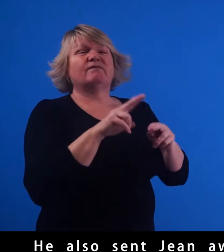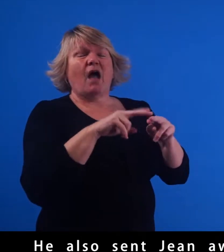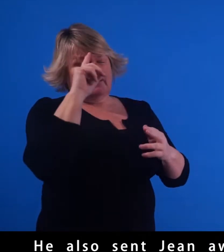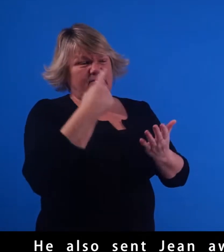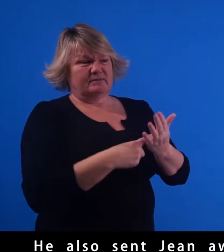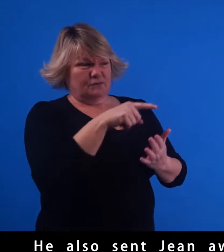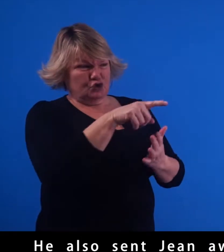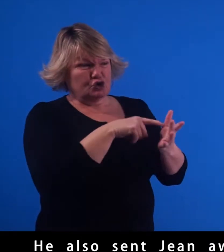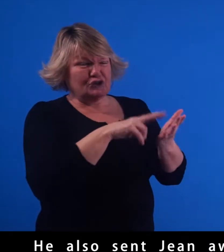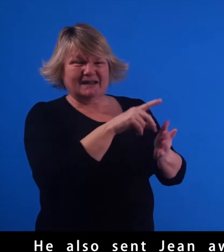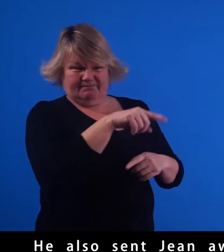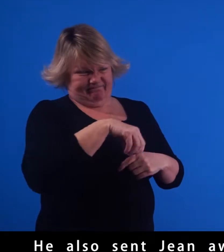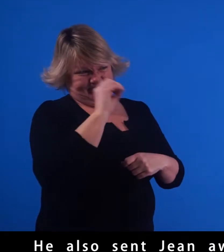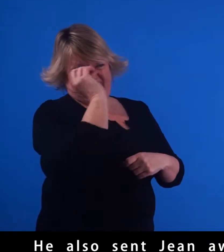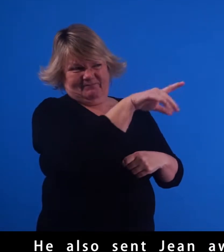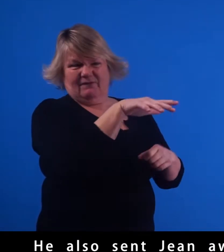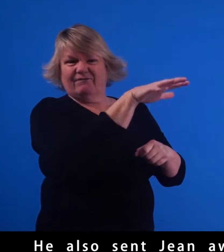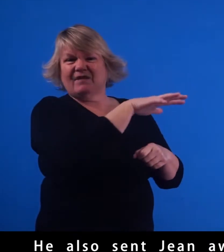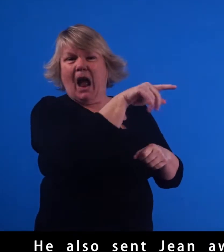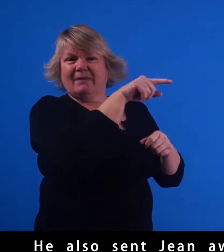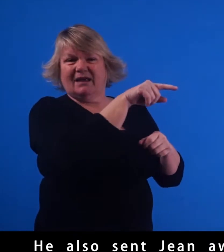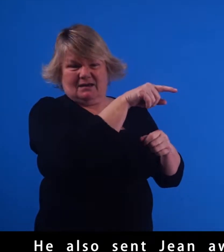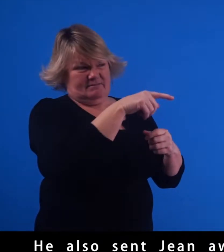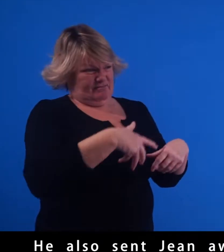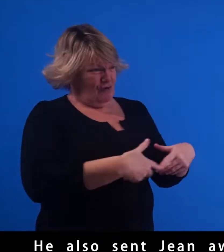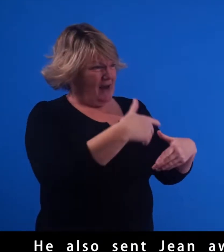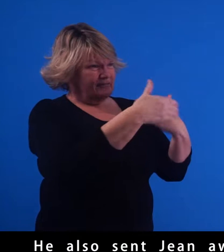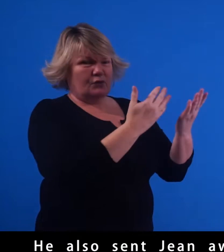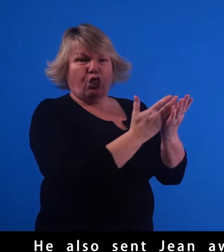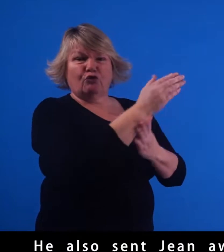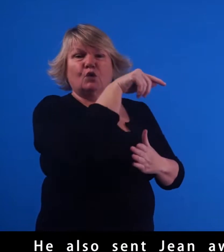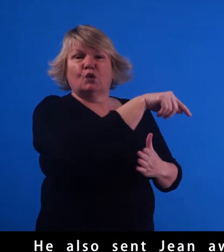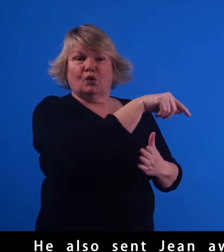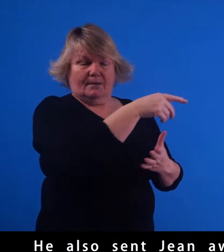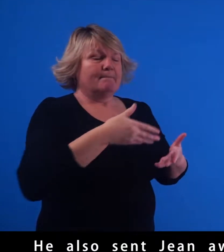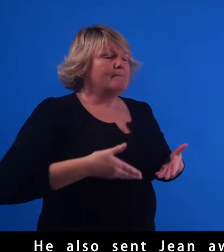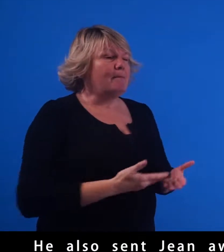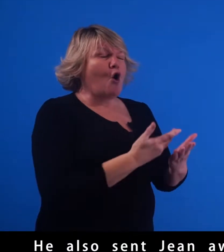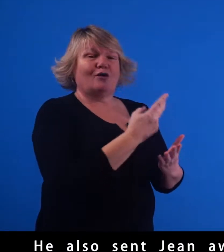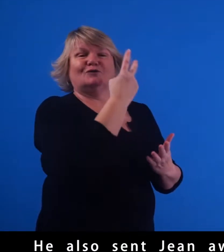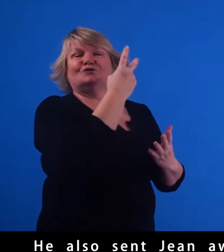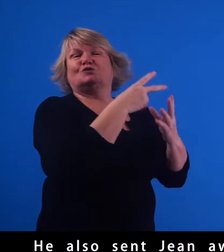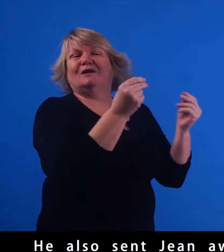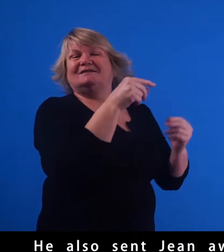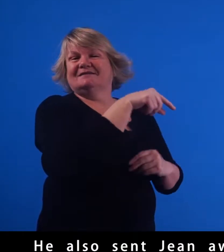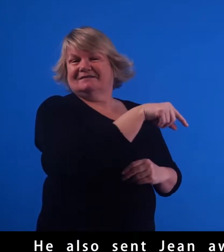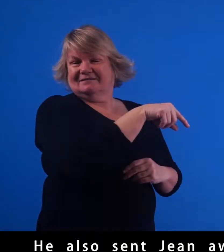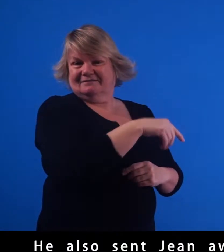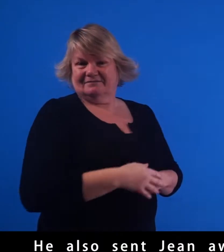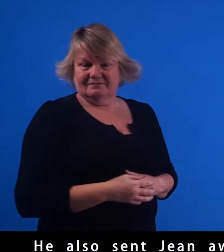He also sent Jean away to spend her pregnancy with relatives, where she gave birth to twins.